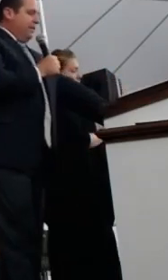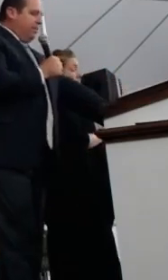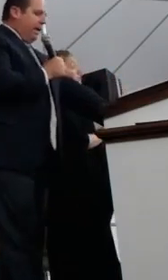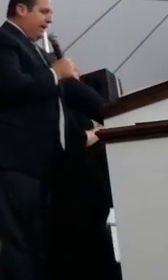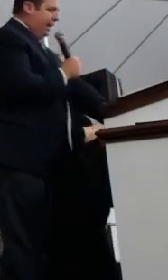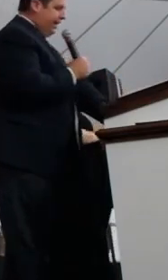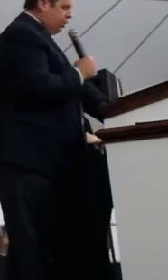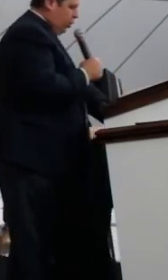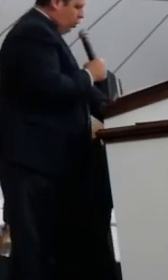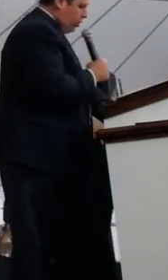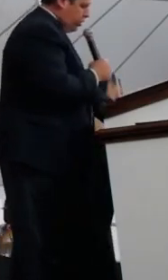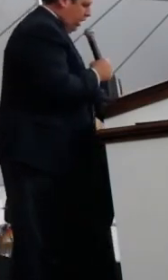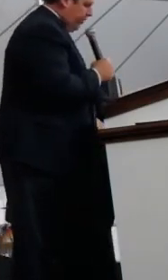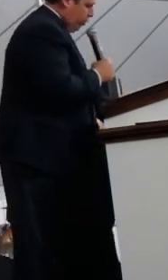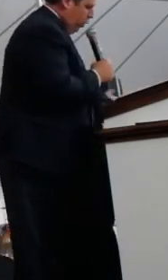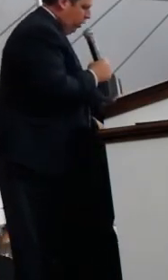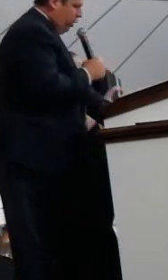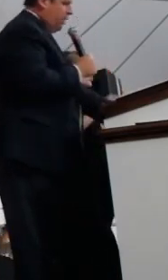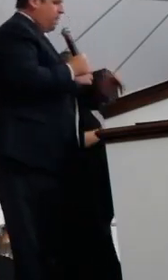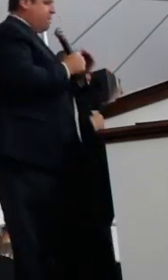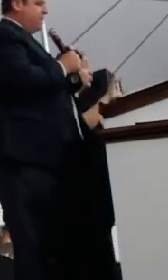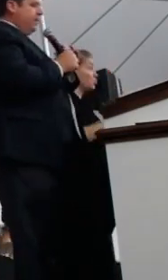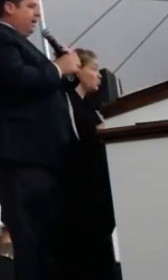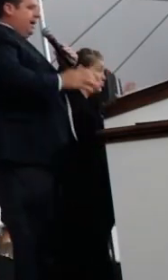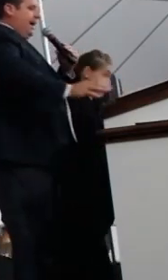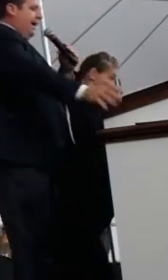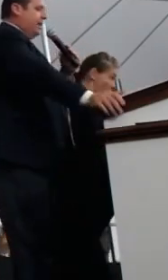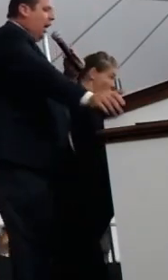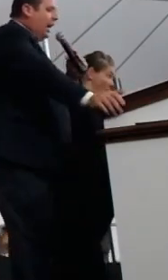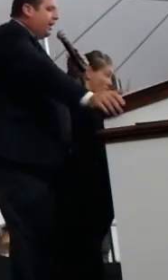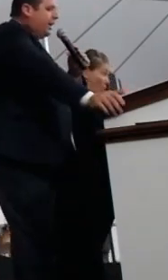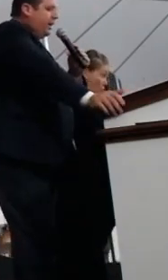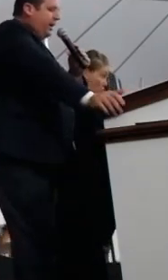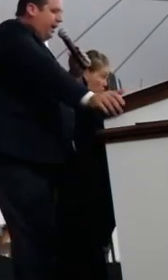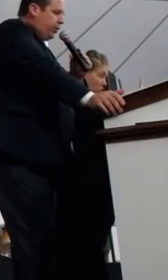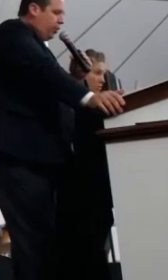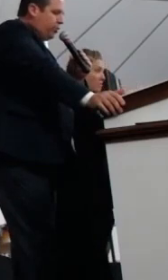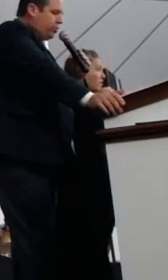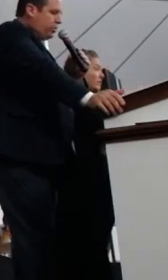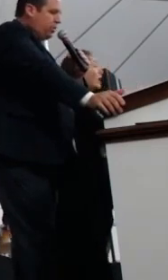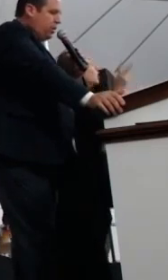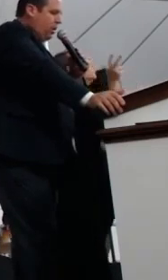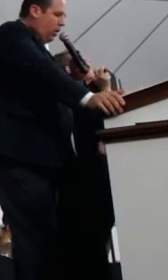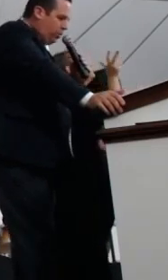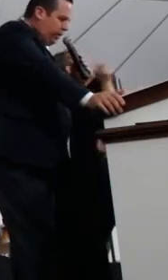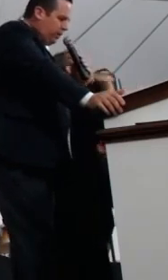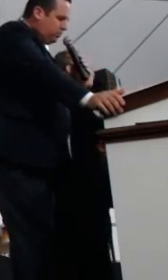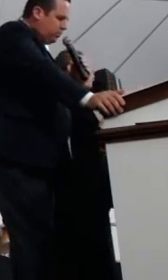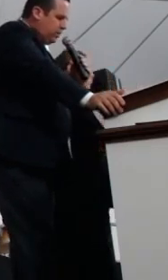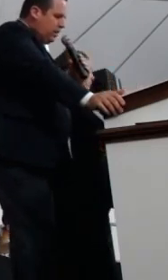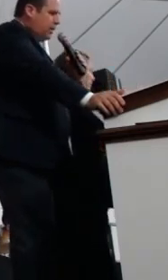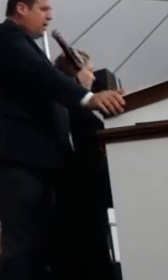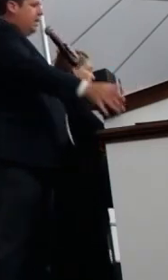22. But be ye doers of the word and not hearers